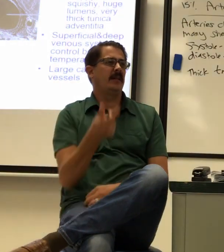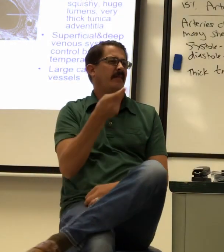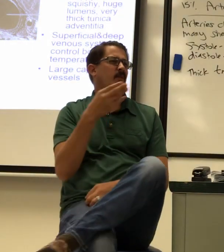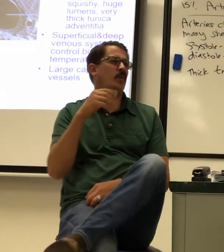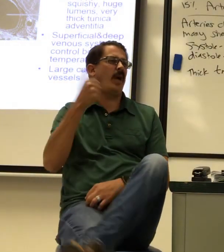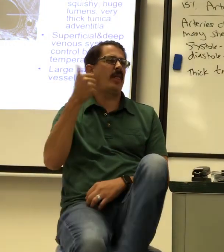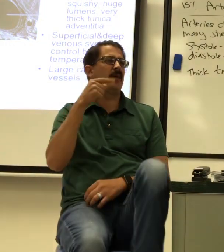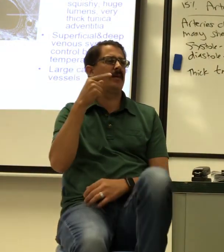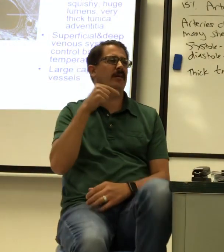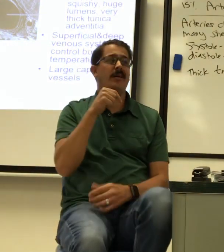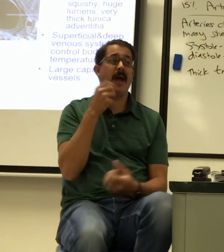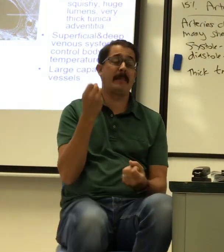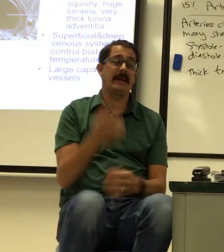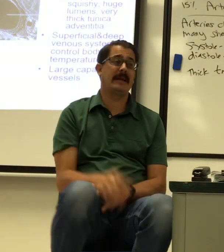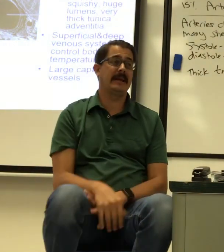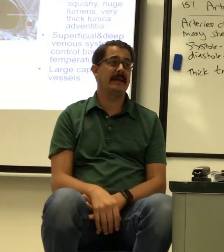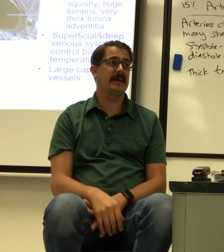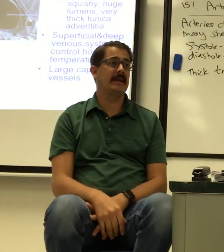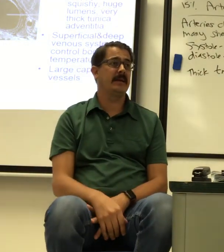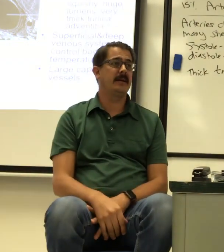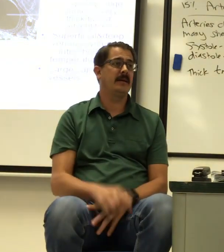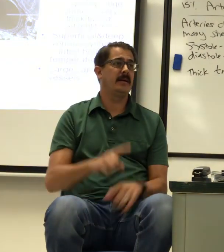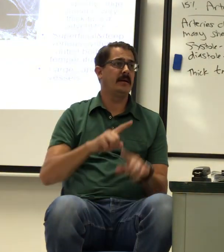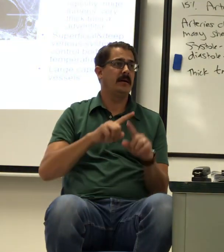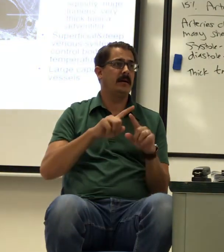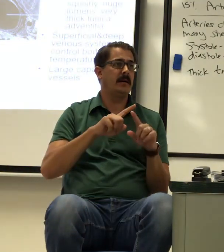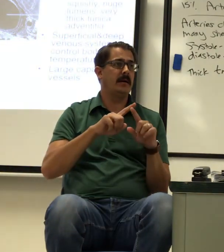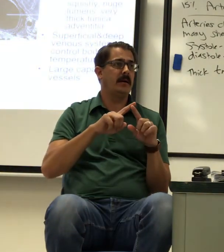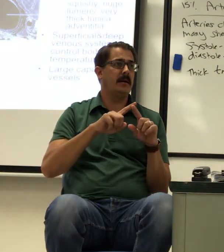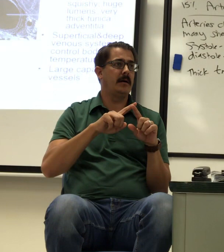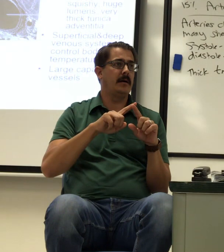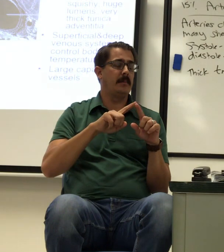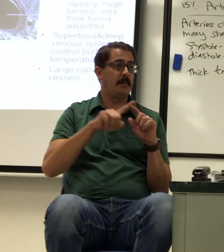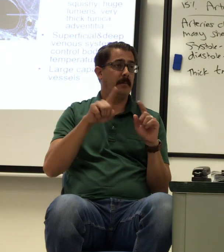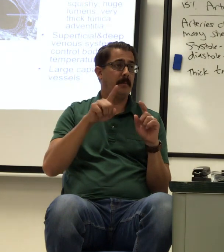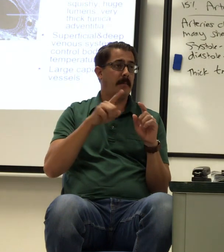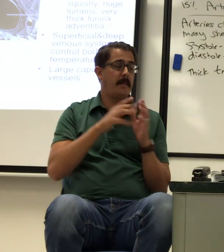other locations, but there's not too many. I can see my veins,